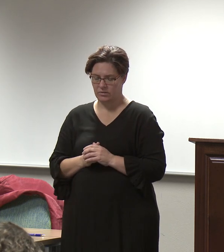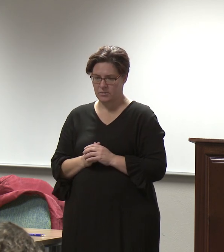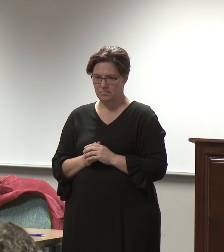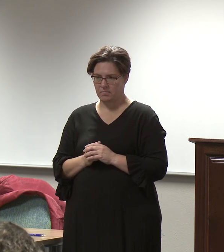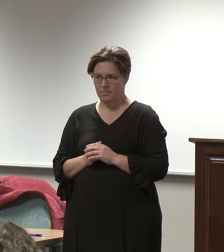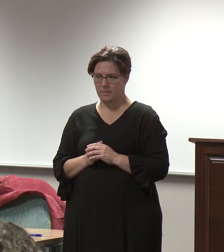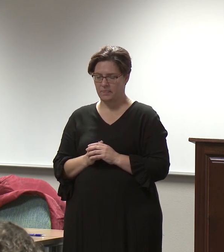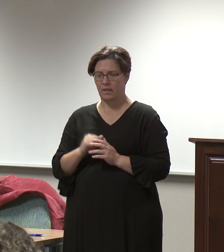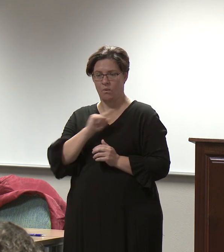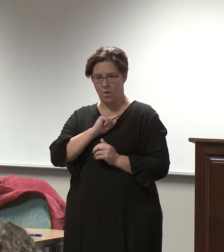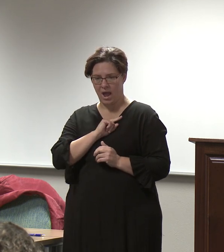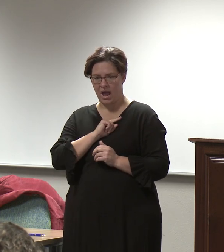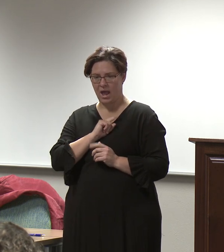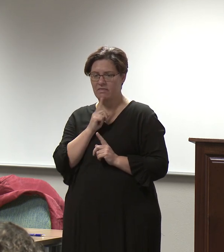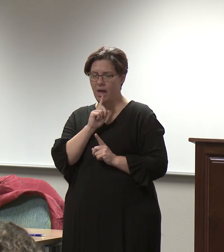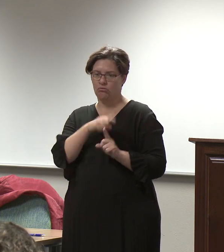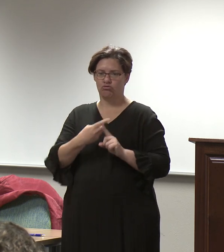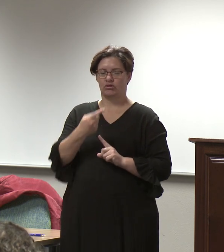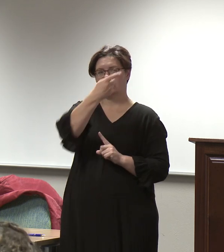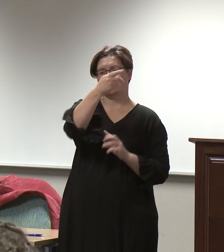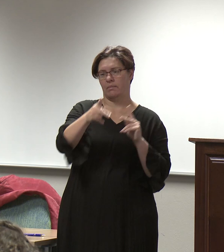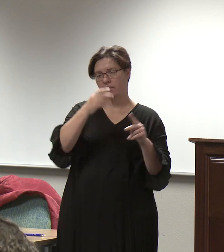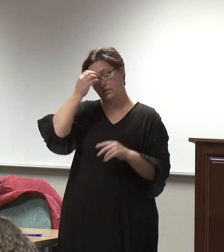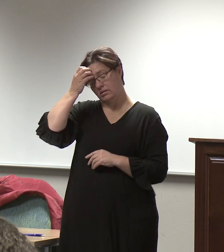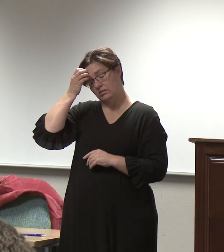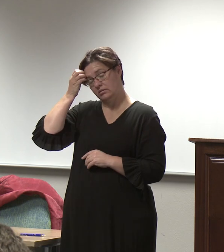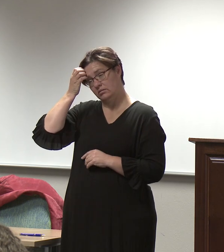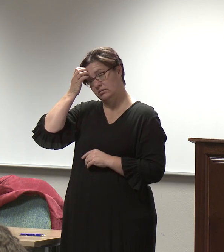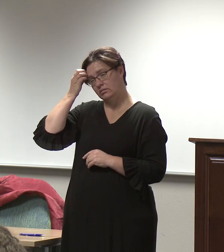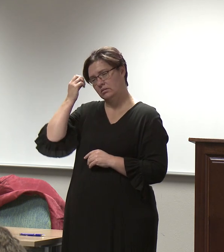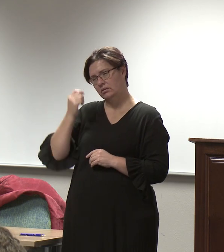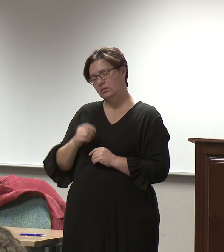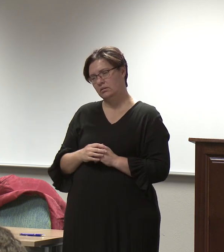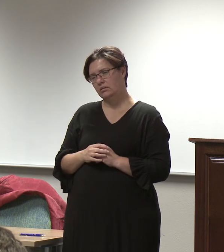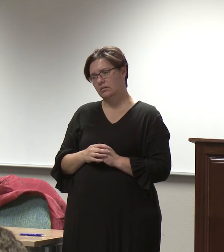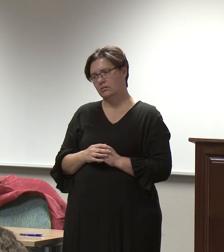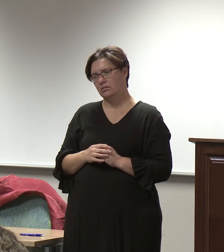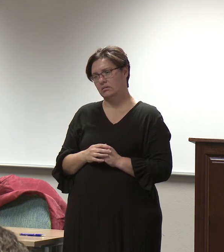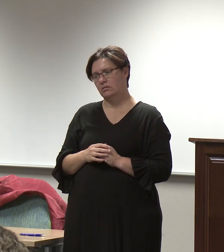they are impoverished because they are enriched people. So I think that